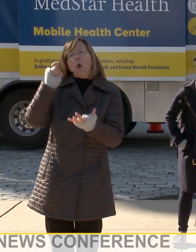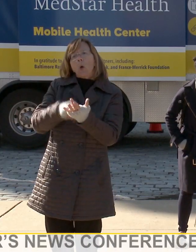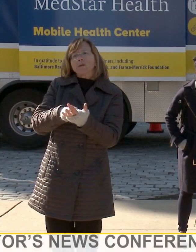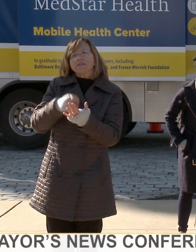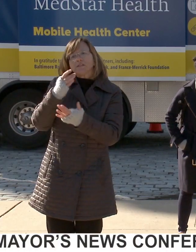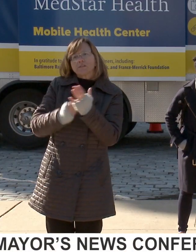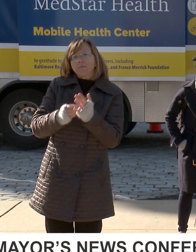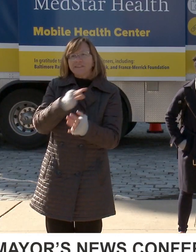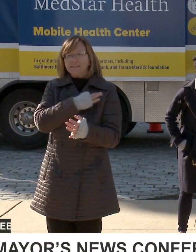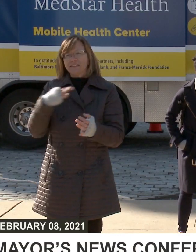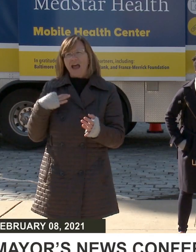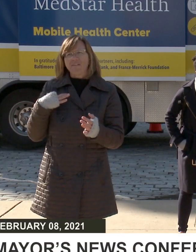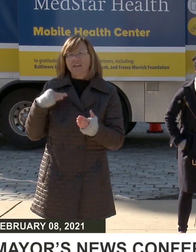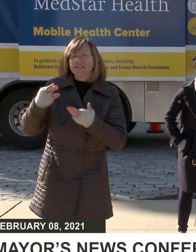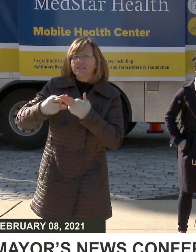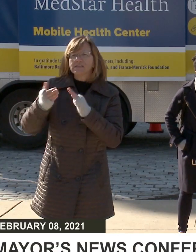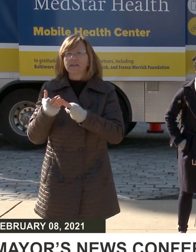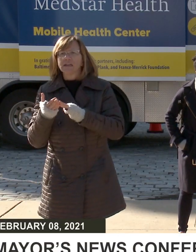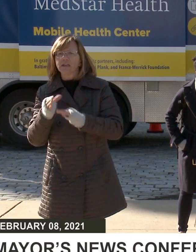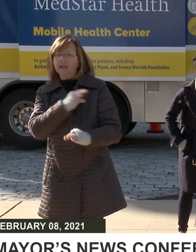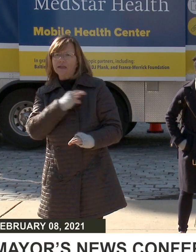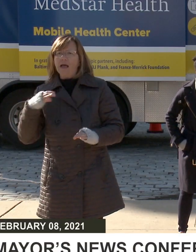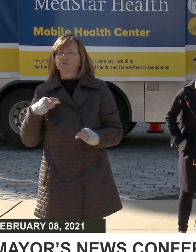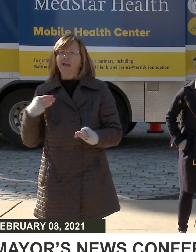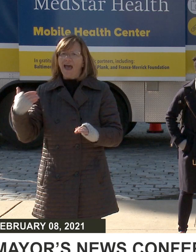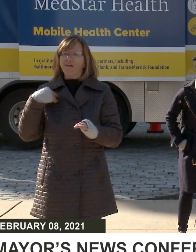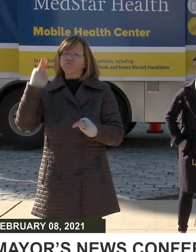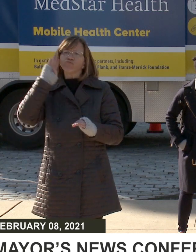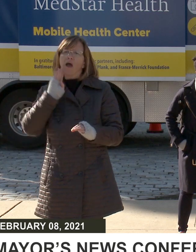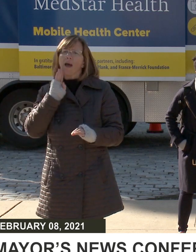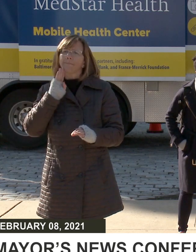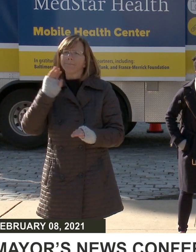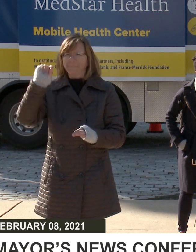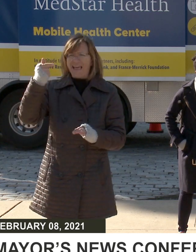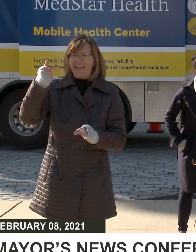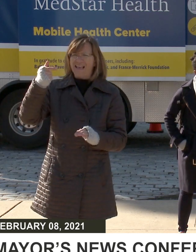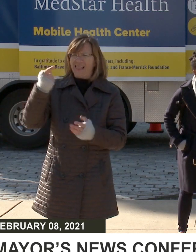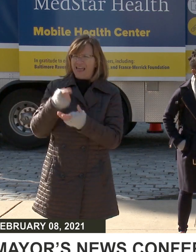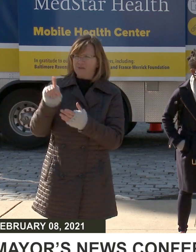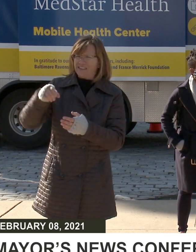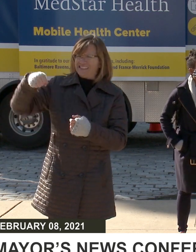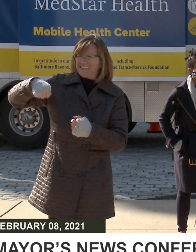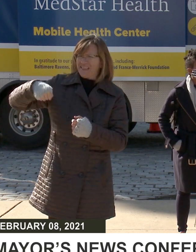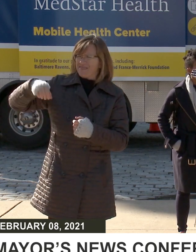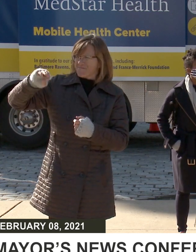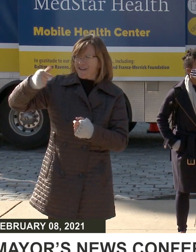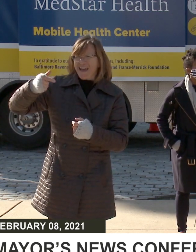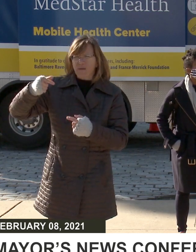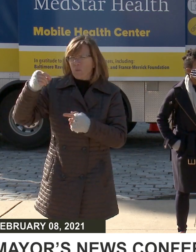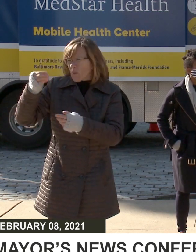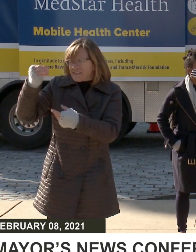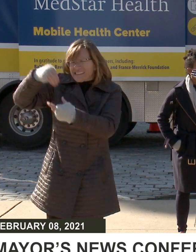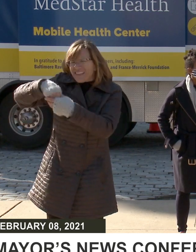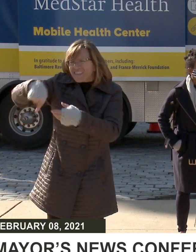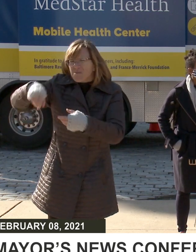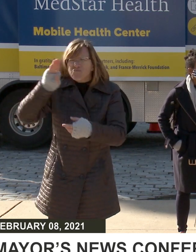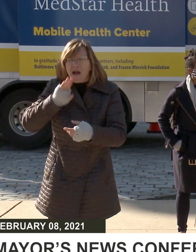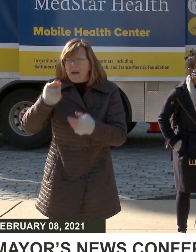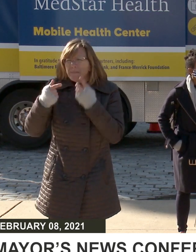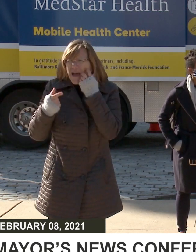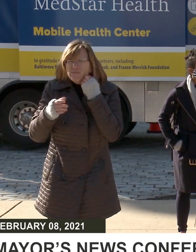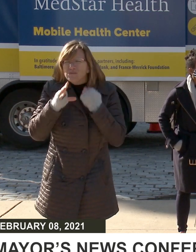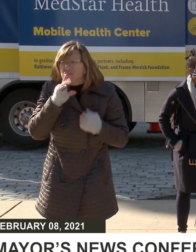council members, they had a brown bag with them. Can you explain what was in those bags, and were those gift bags? A brown bag? What brown bag?